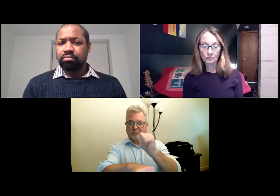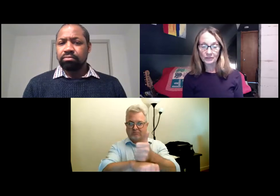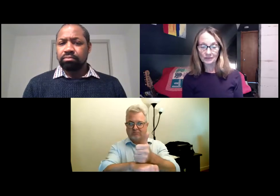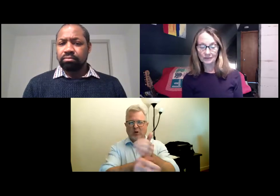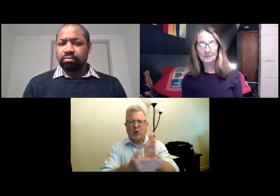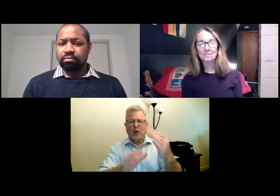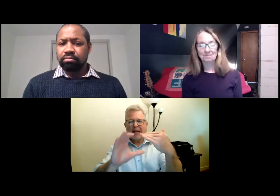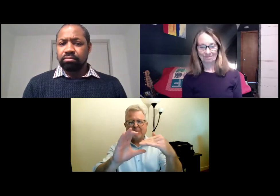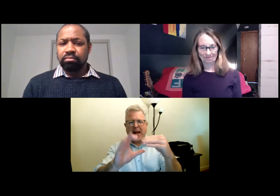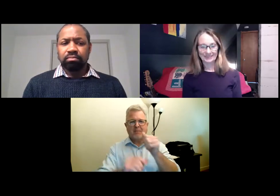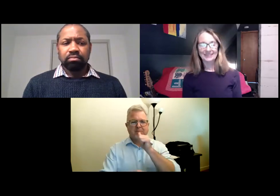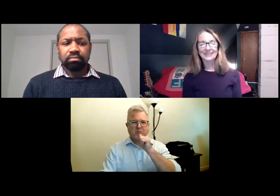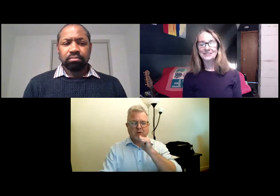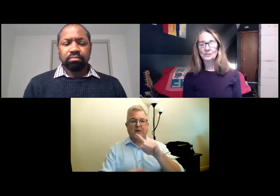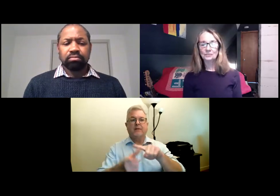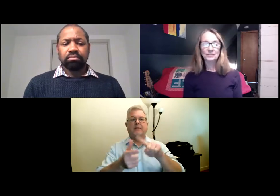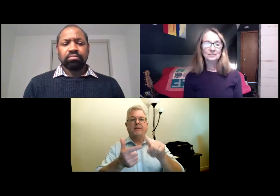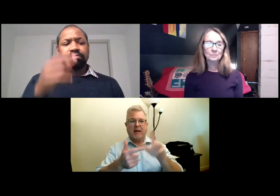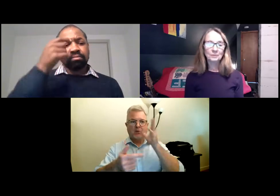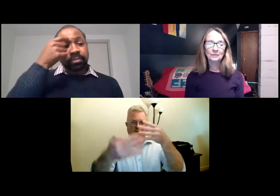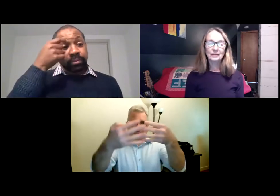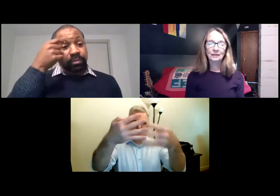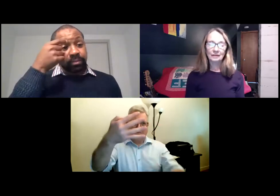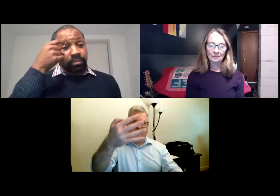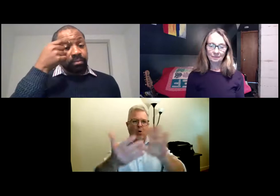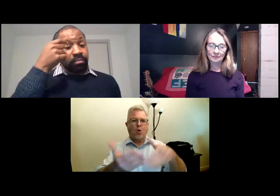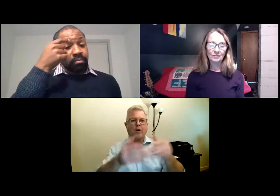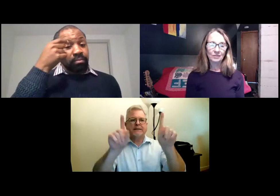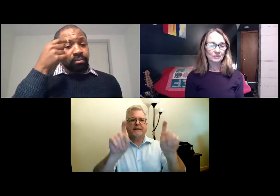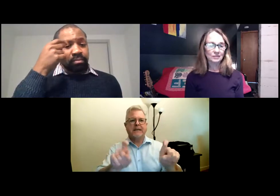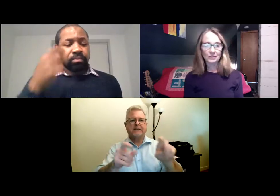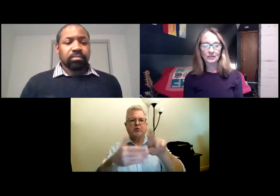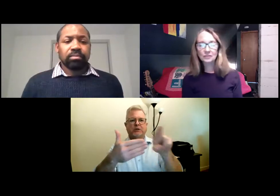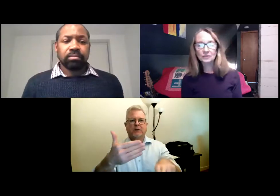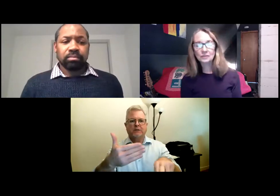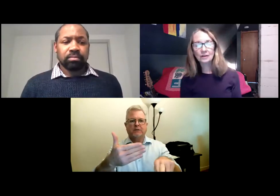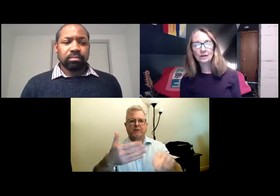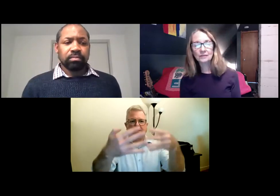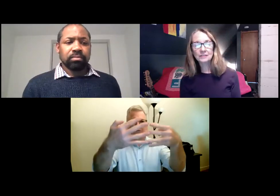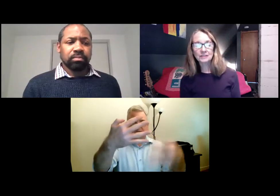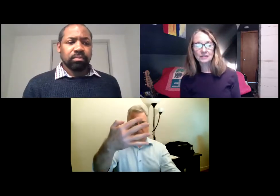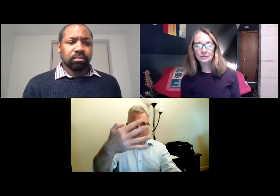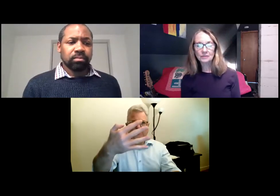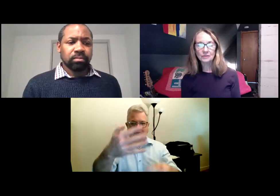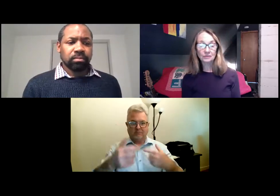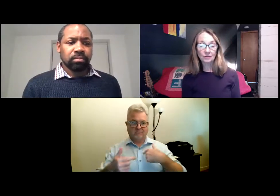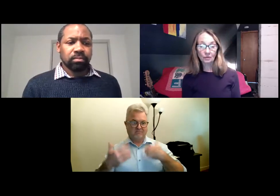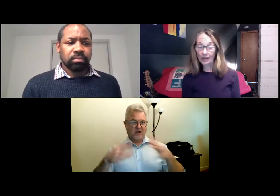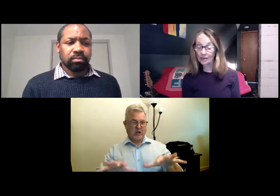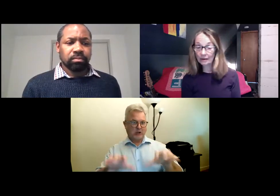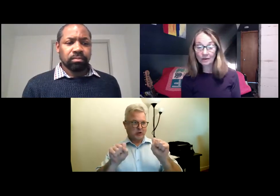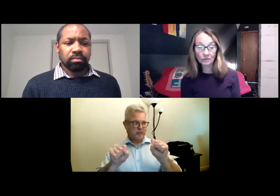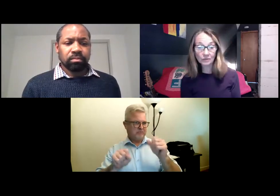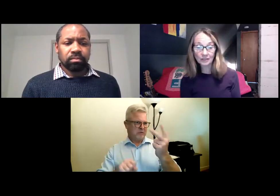improved recently. So it's very simple. Everything is confidential. All the testing results are